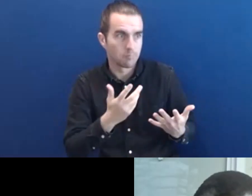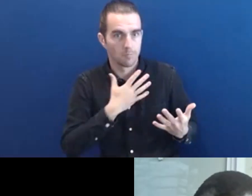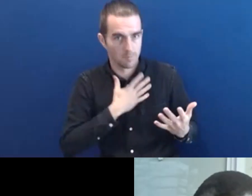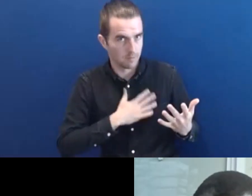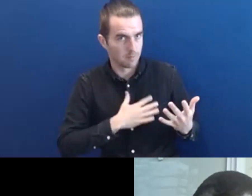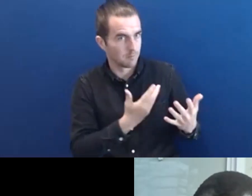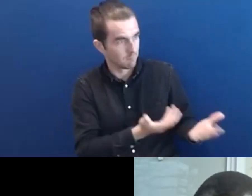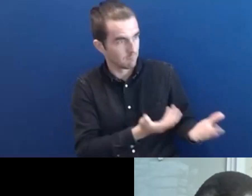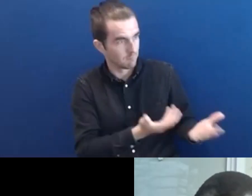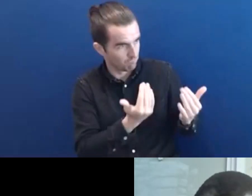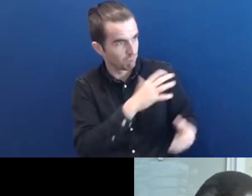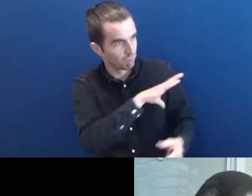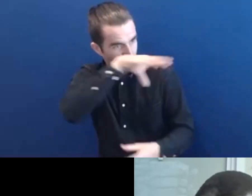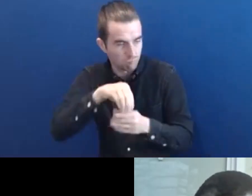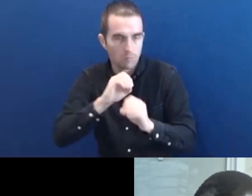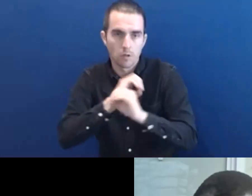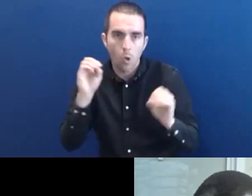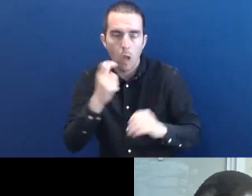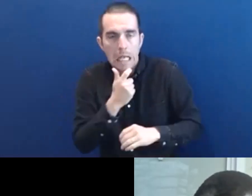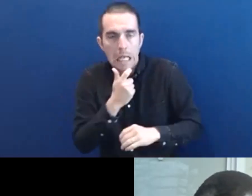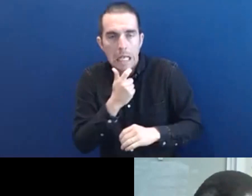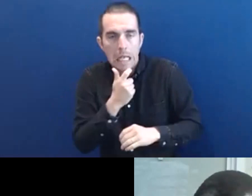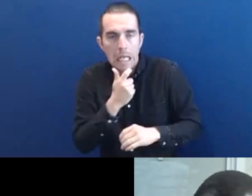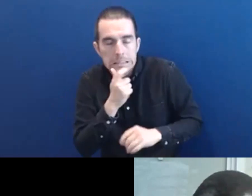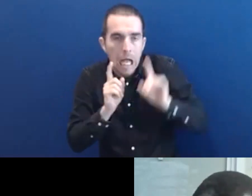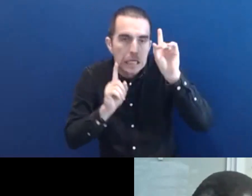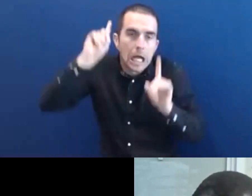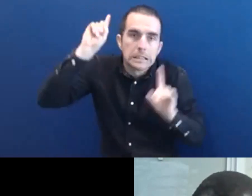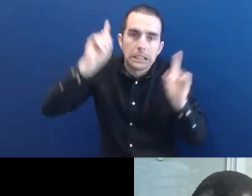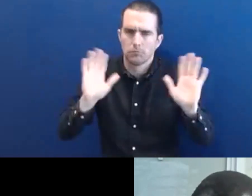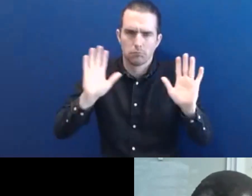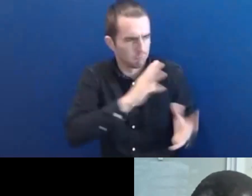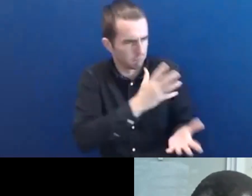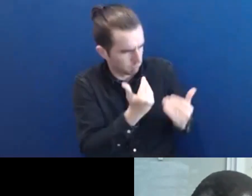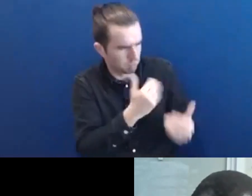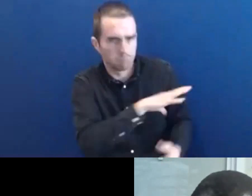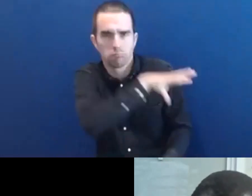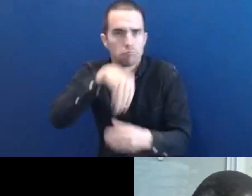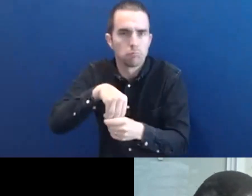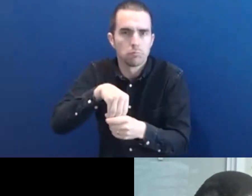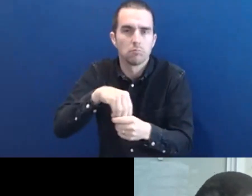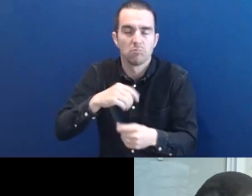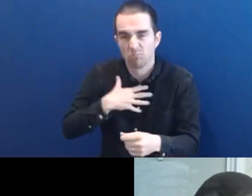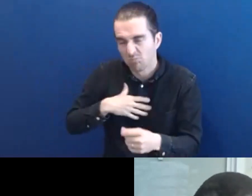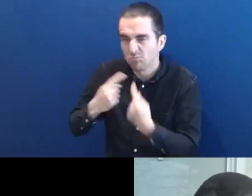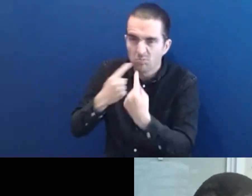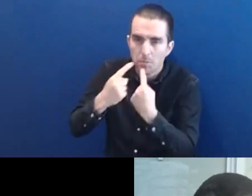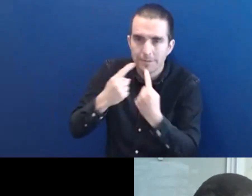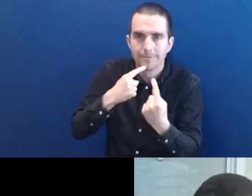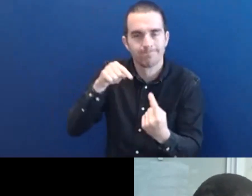talk really about the issue of education here in South Sudan, for persons with disabilities particularly.